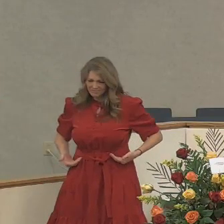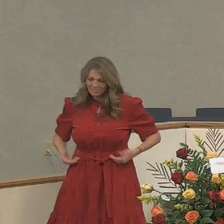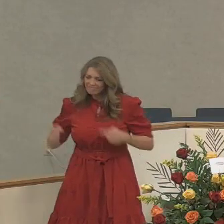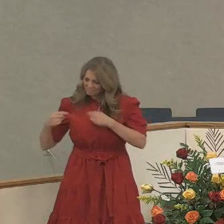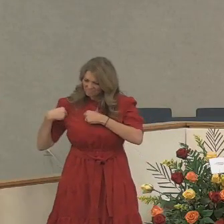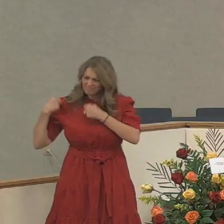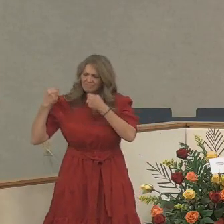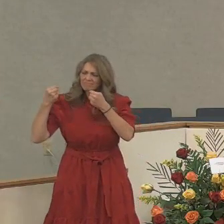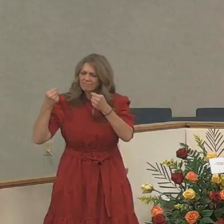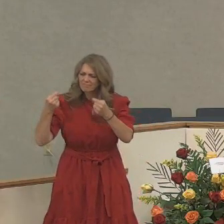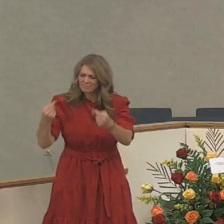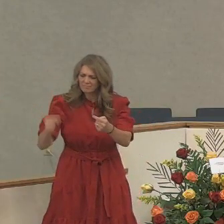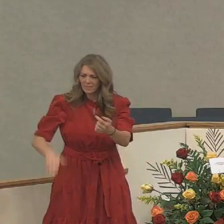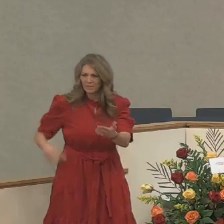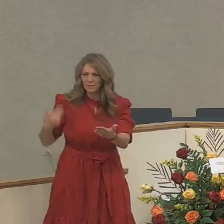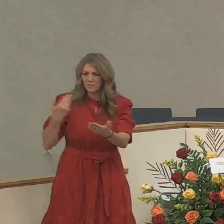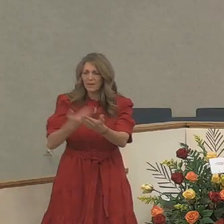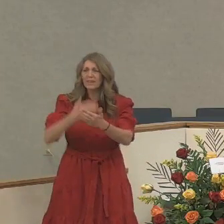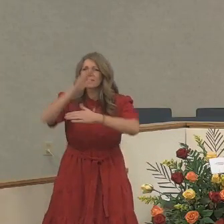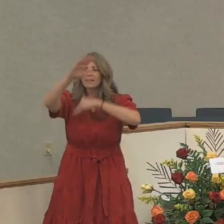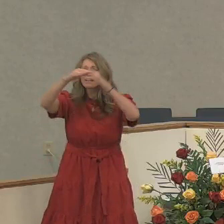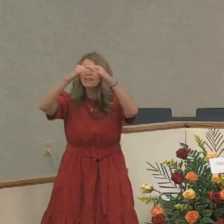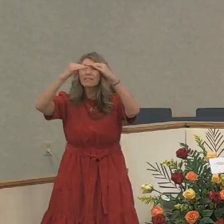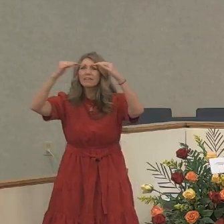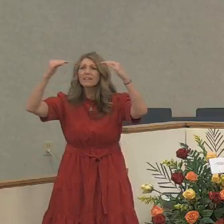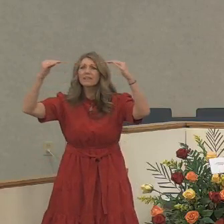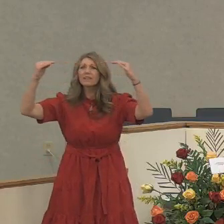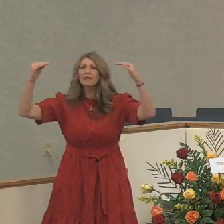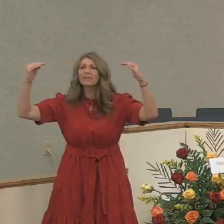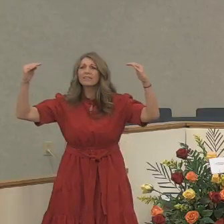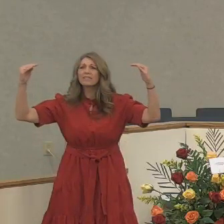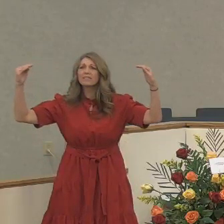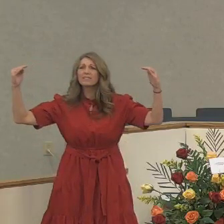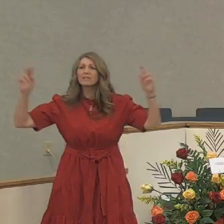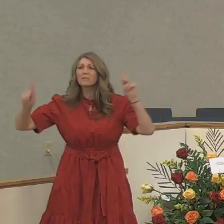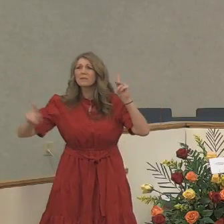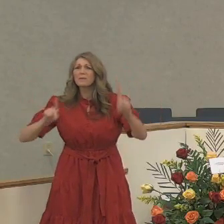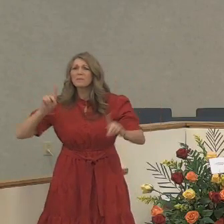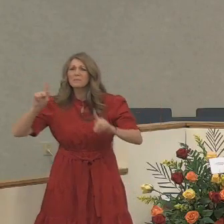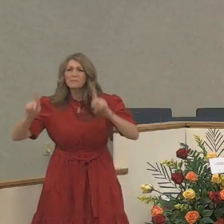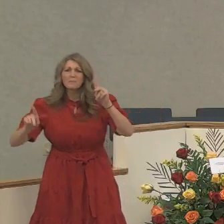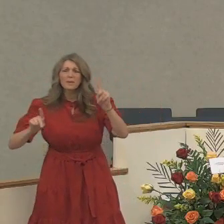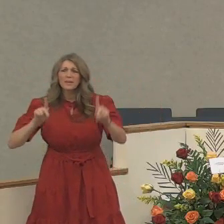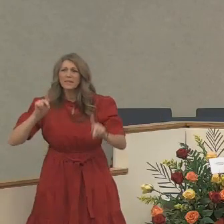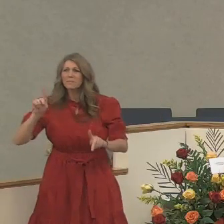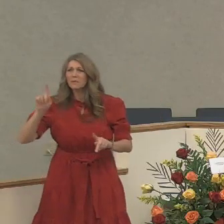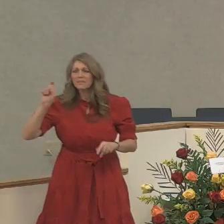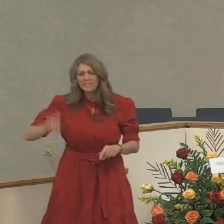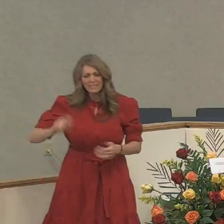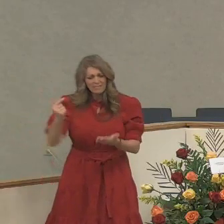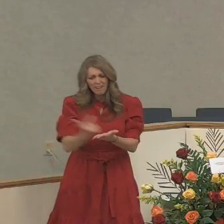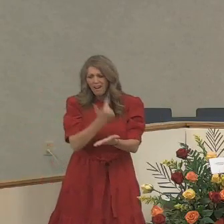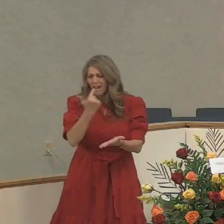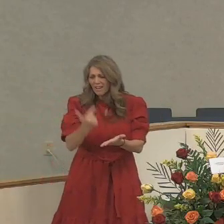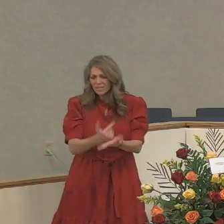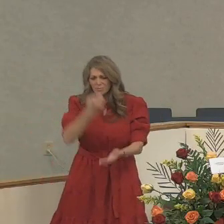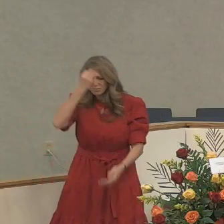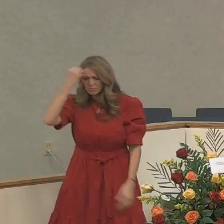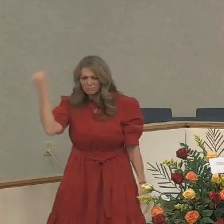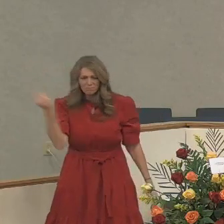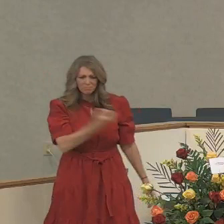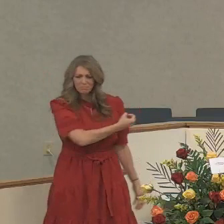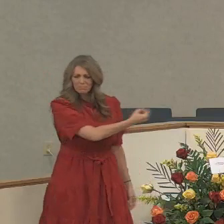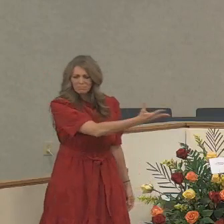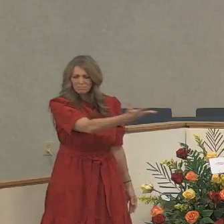But until then, win souls for Jesus daily,